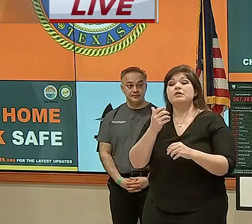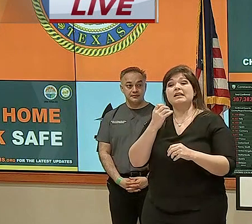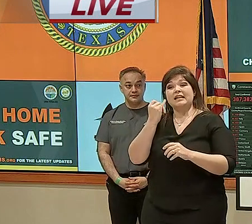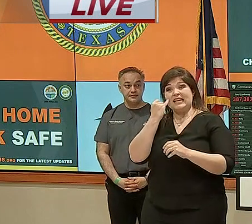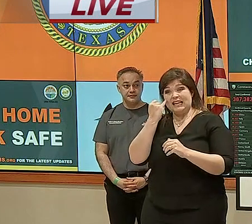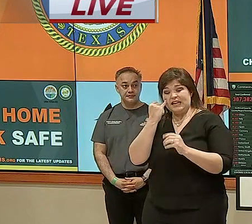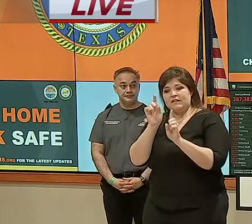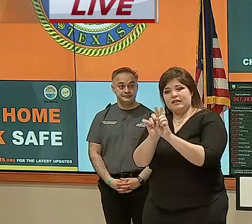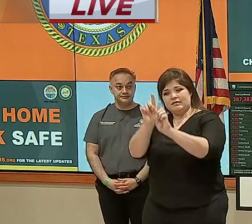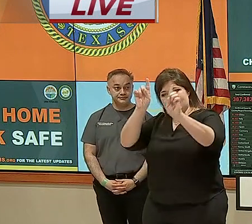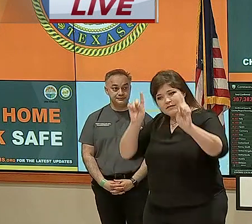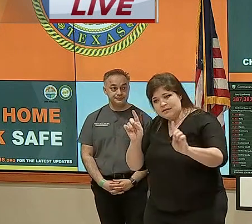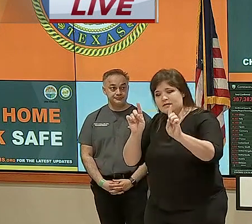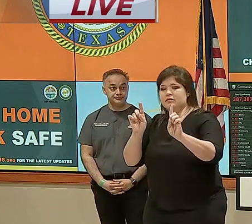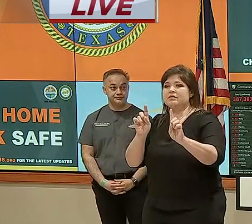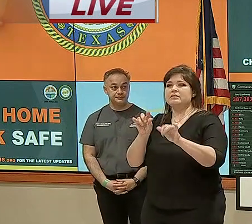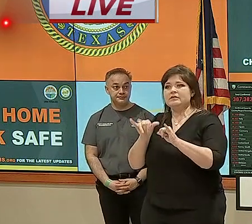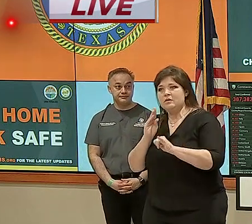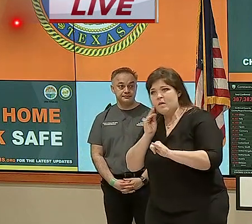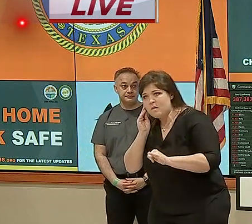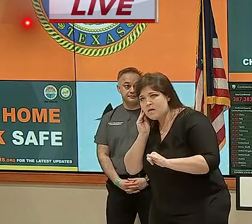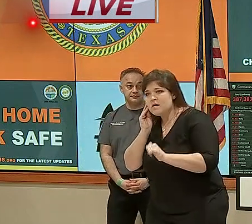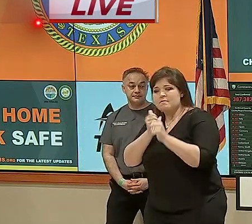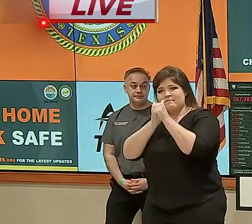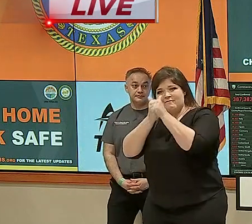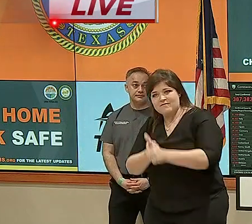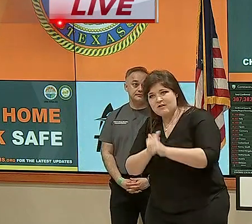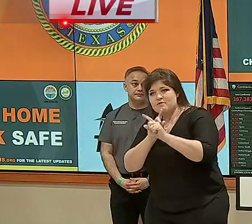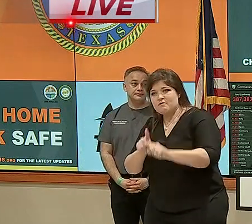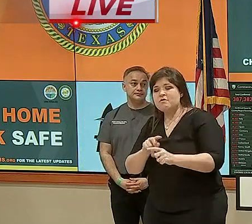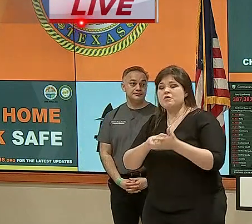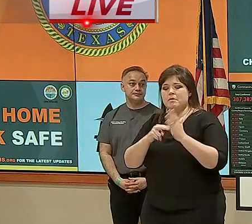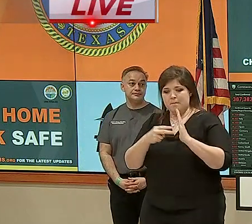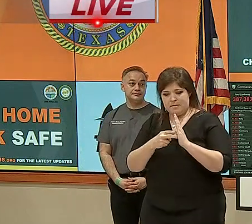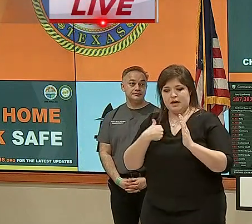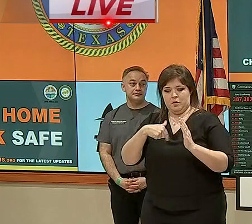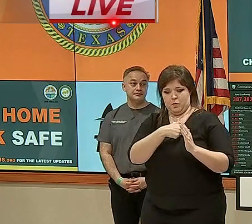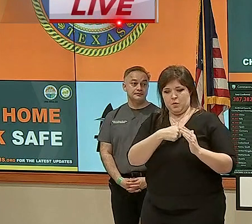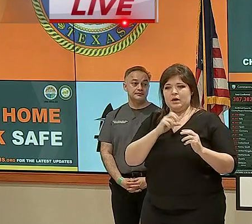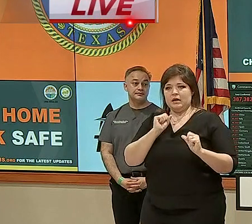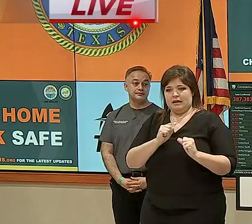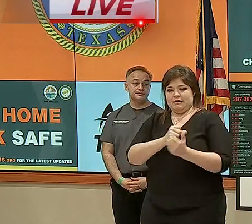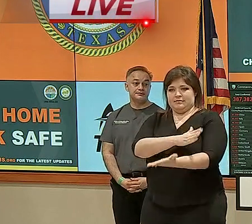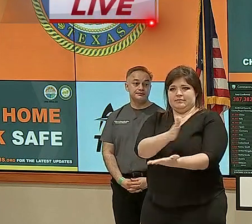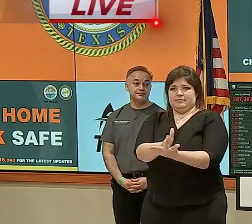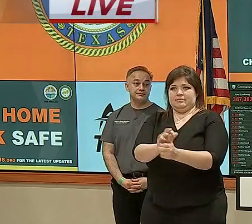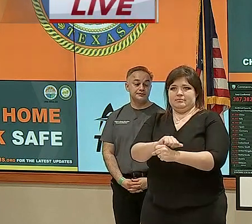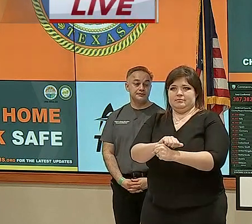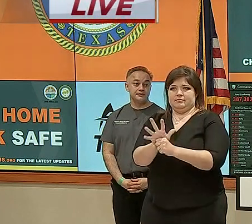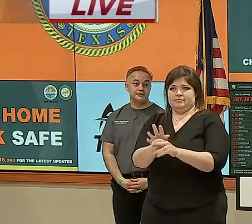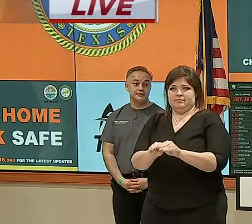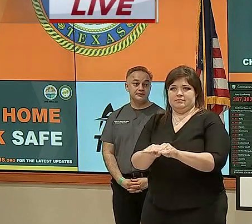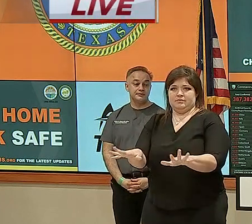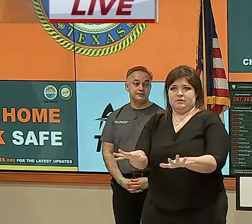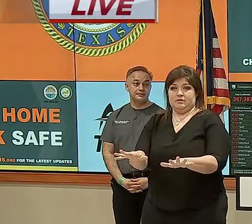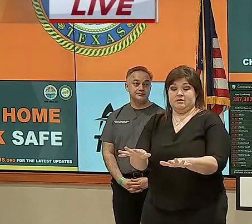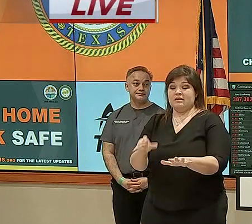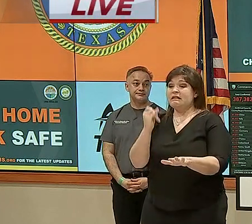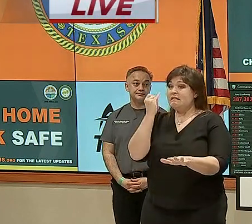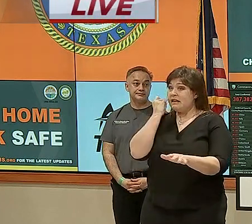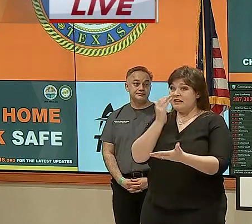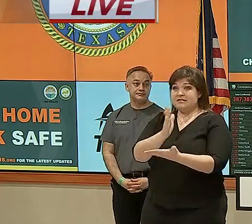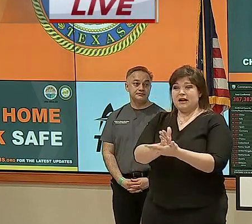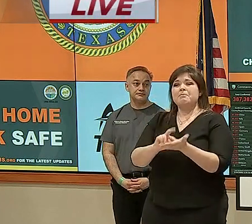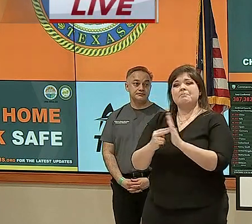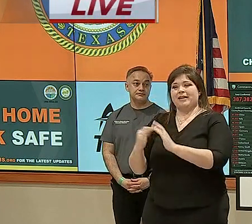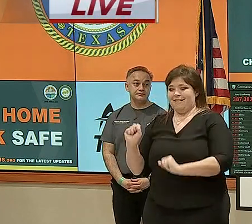can stop the progression, the sooner we can all return to our normal way of life. As Judge Hidalgo